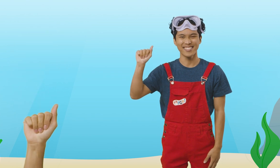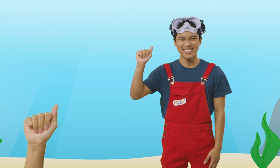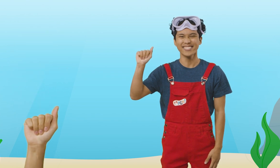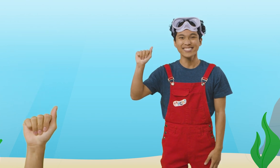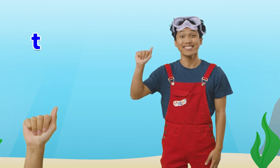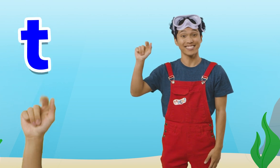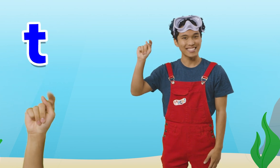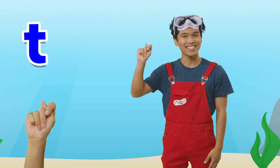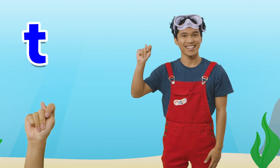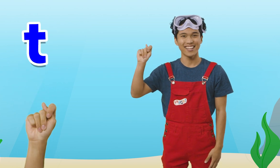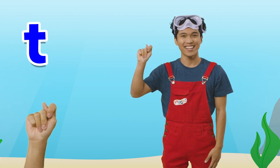T